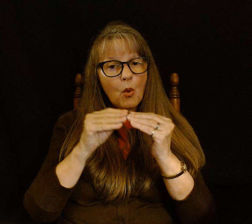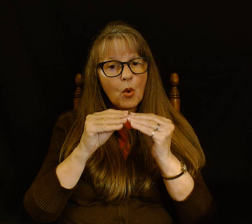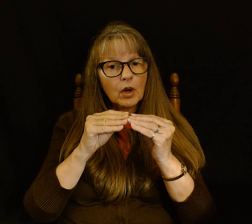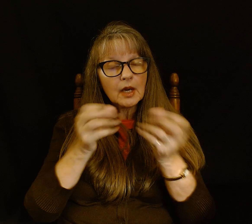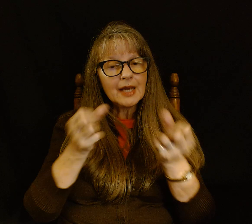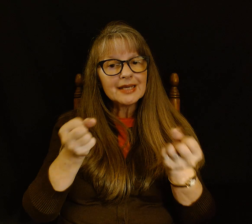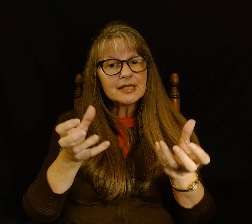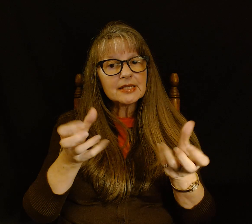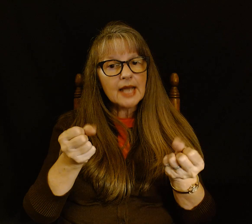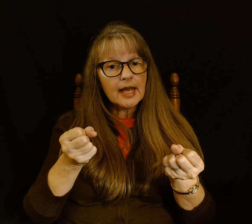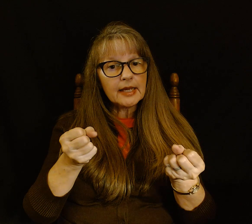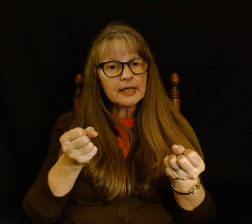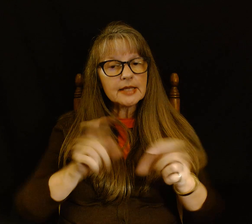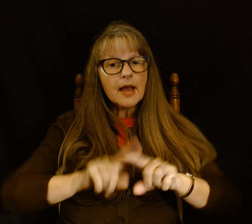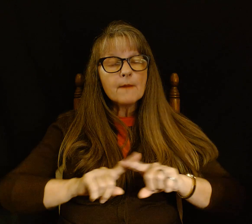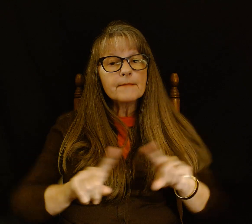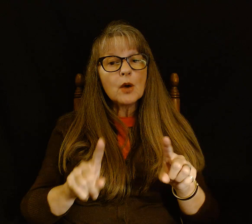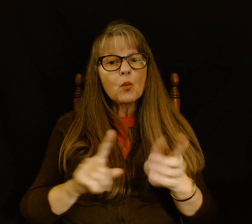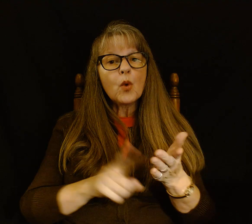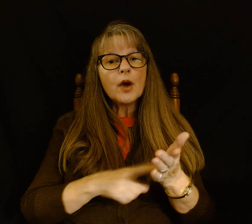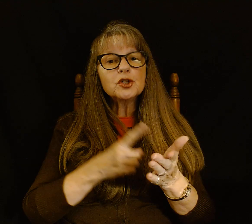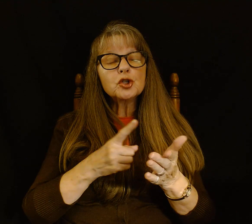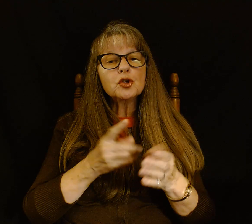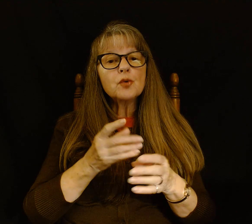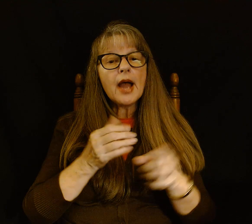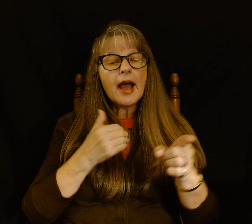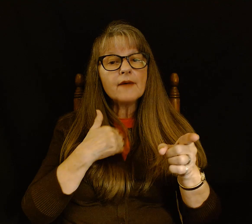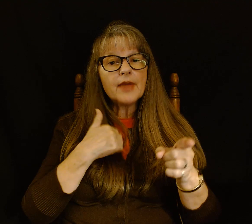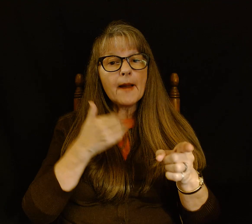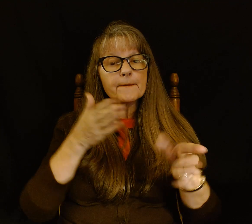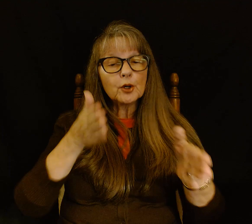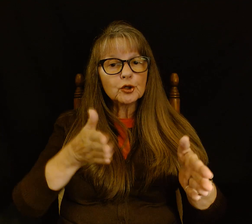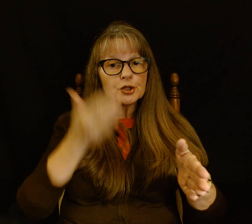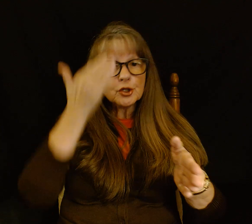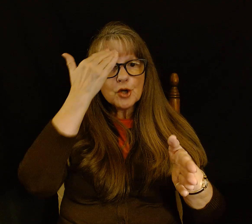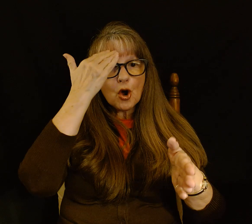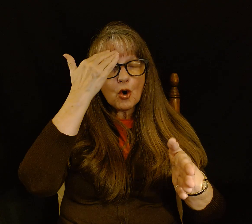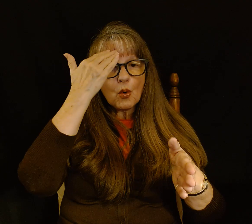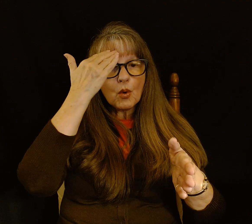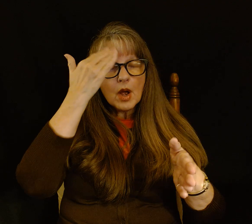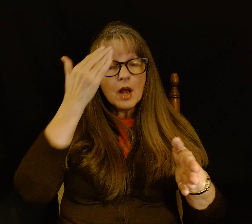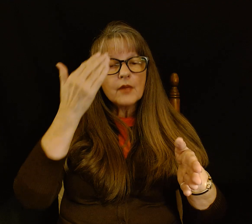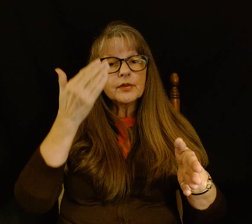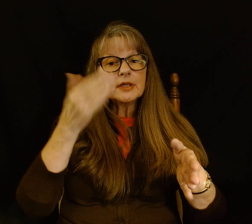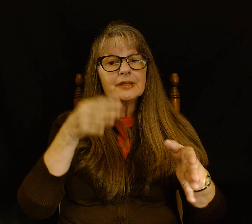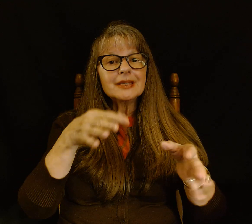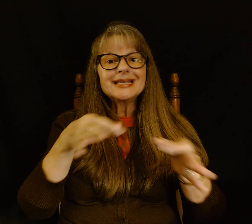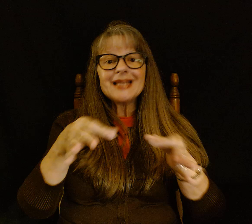more signs, but once you have that person know the